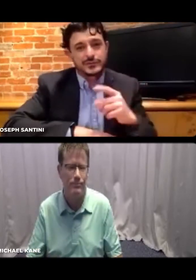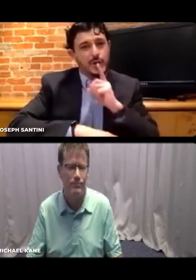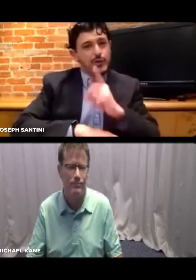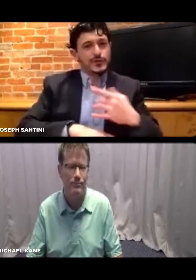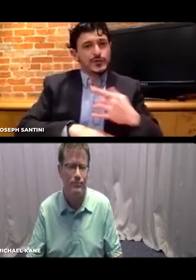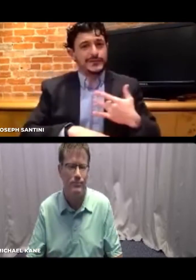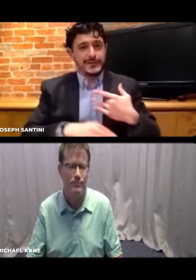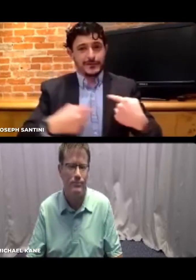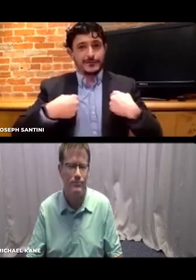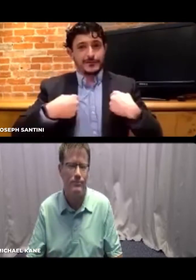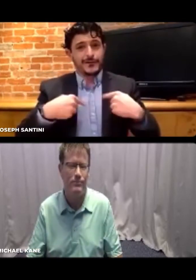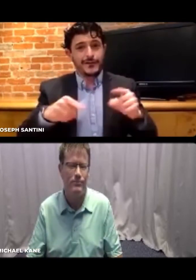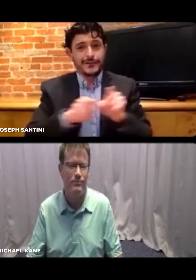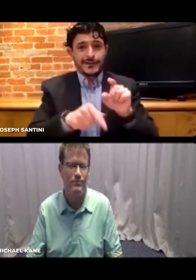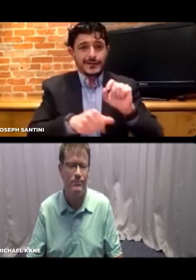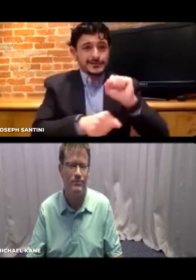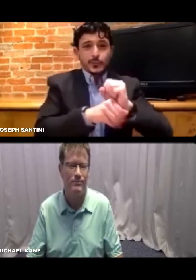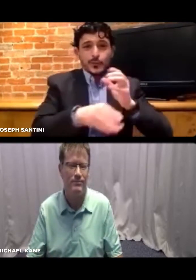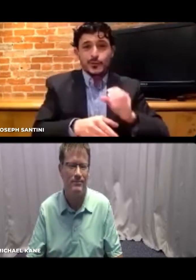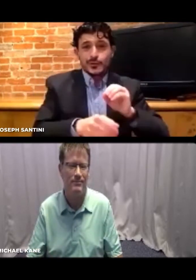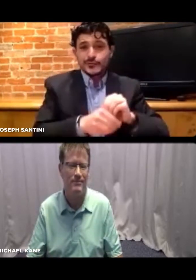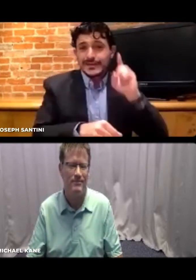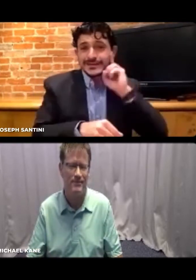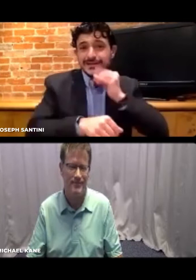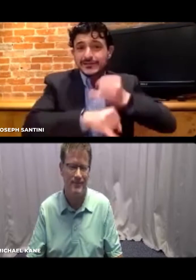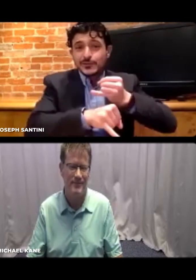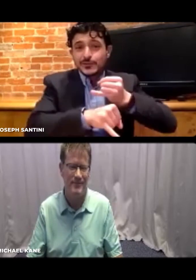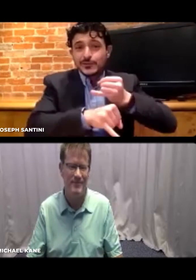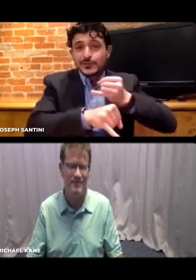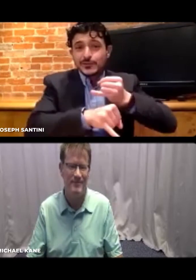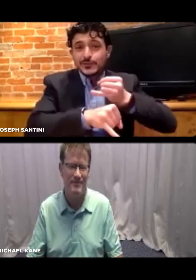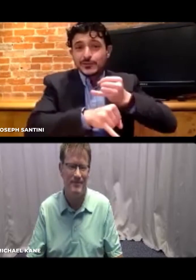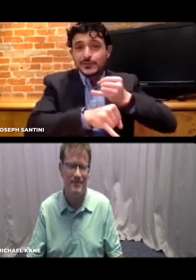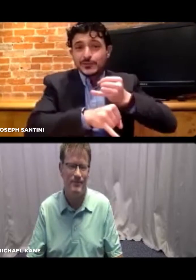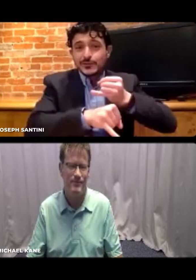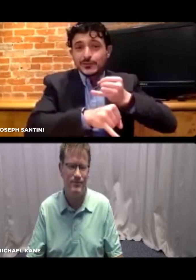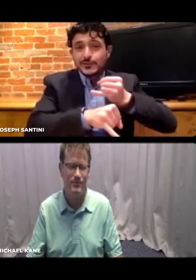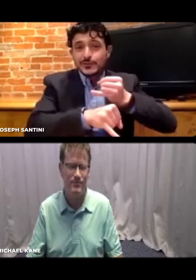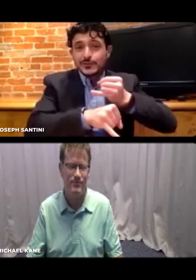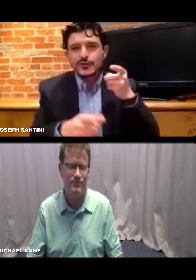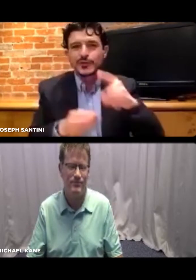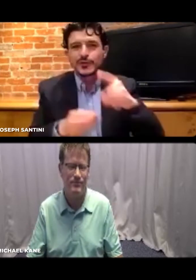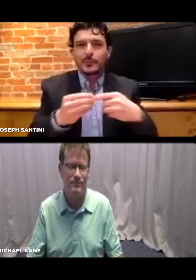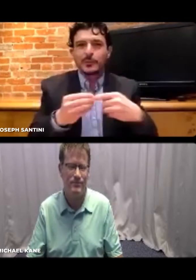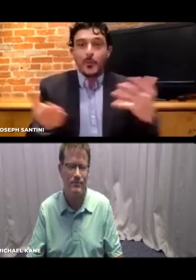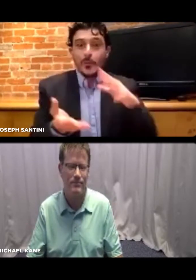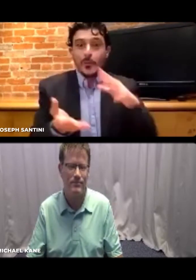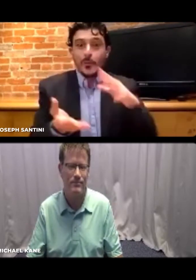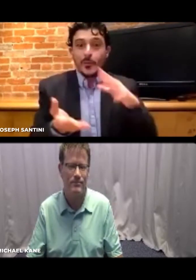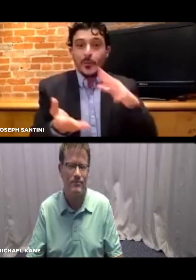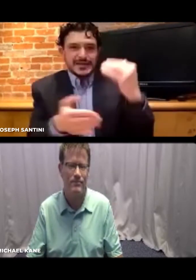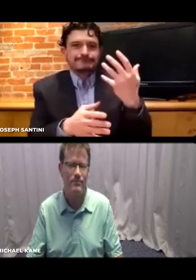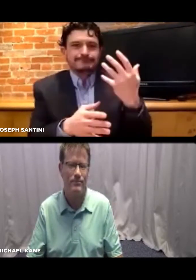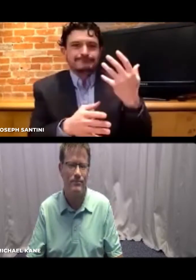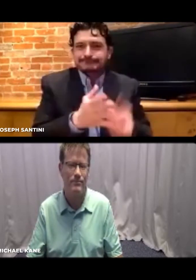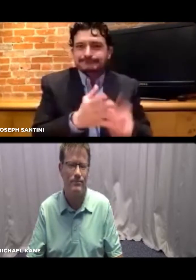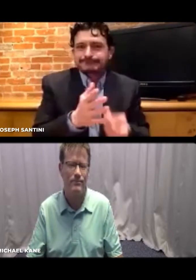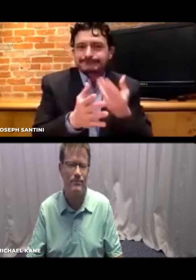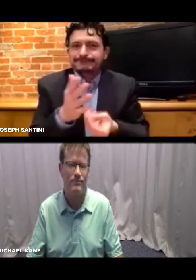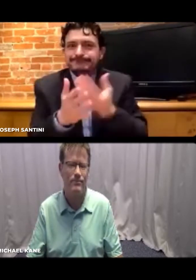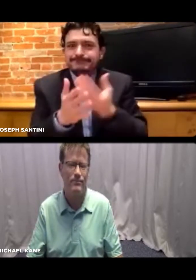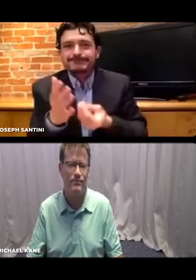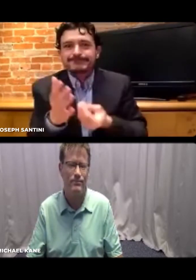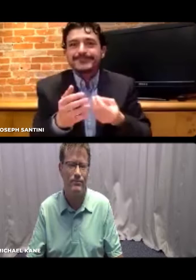Wow. As a person who's employed at a deaf institution, I am really interested in what the